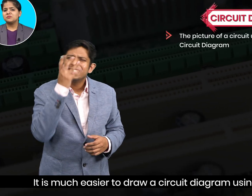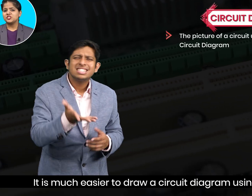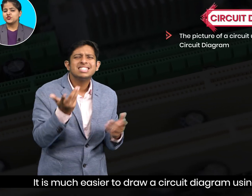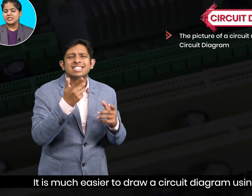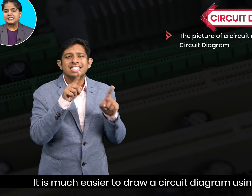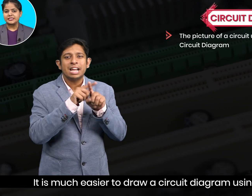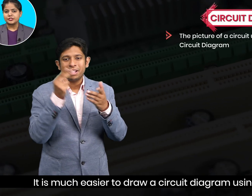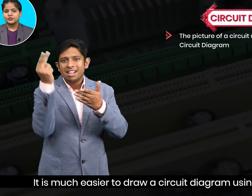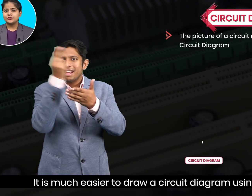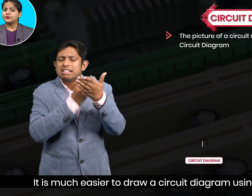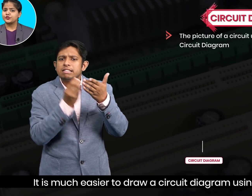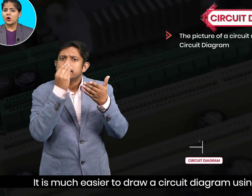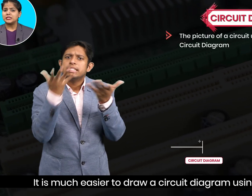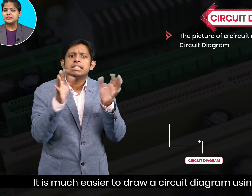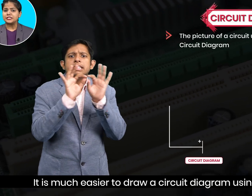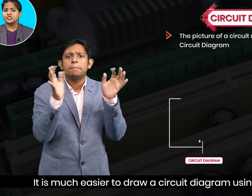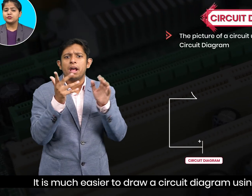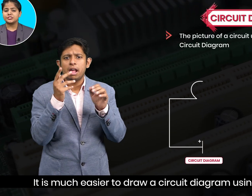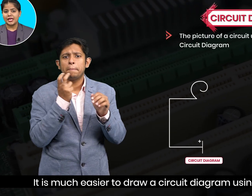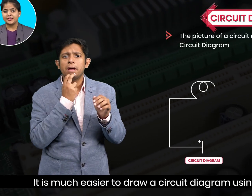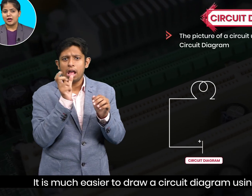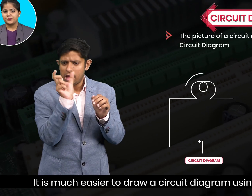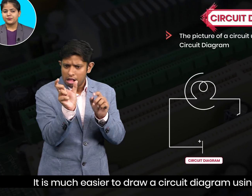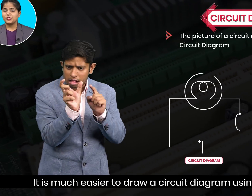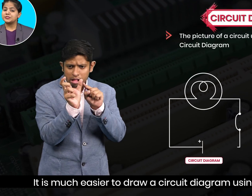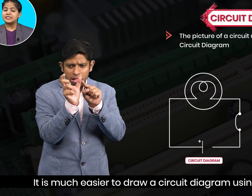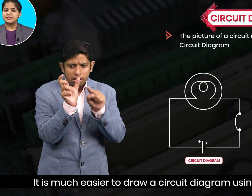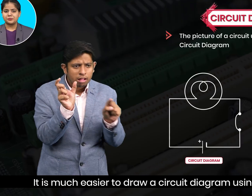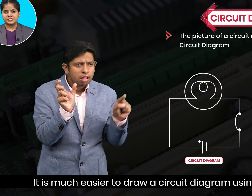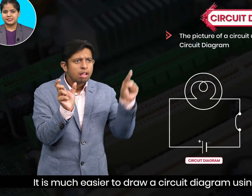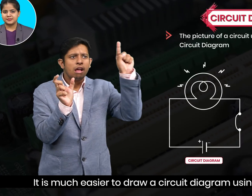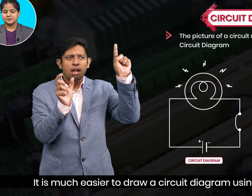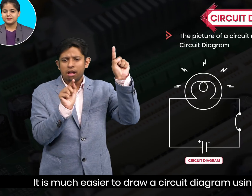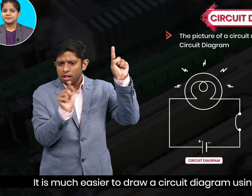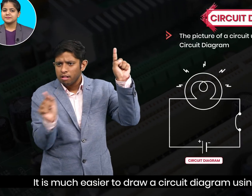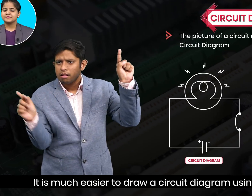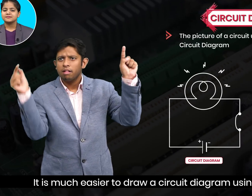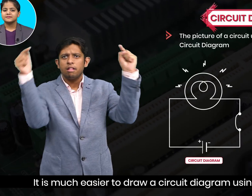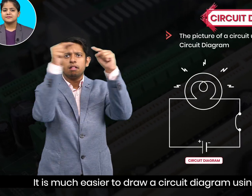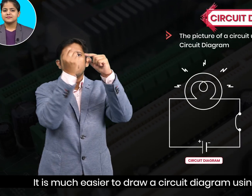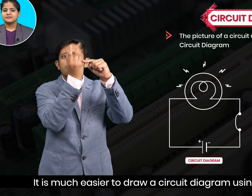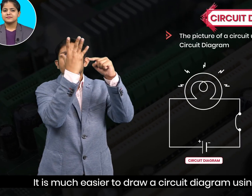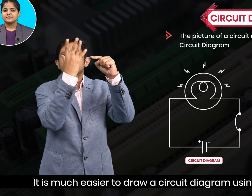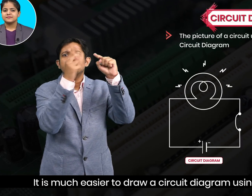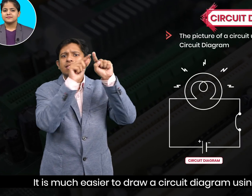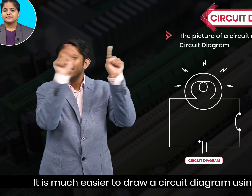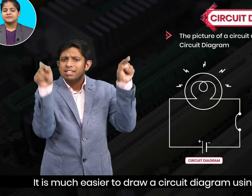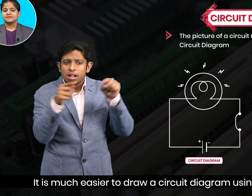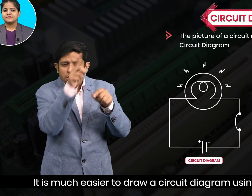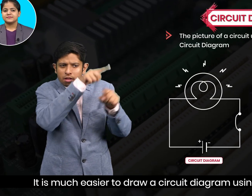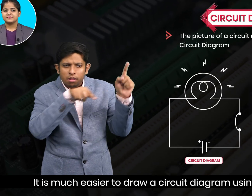It is much easier to draw a circuit diagram using symbols.